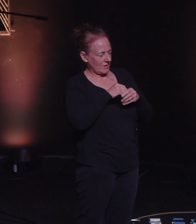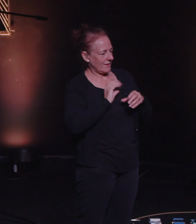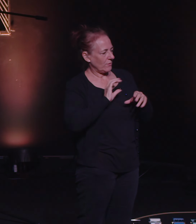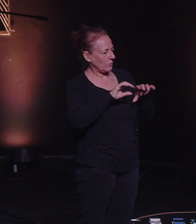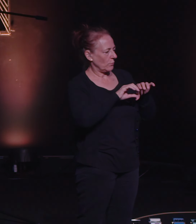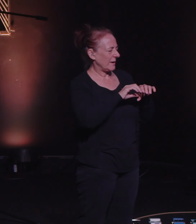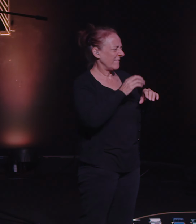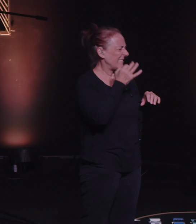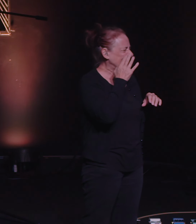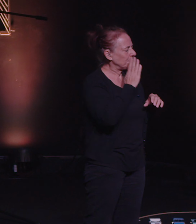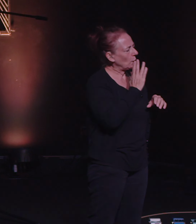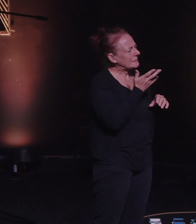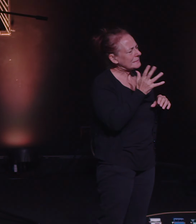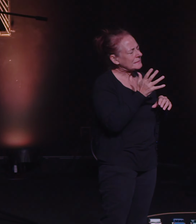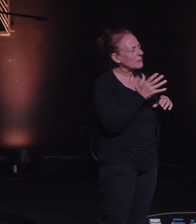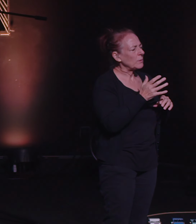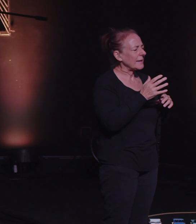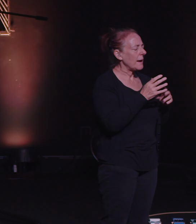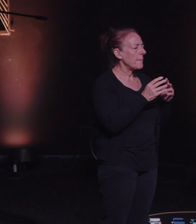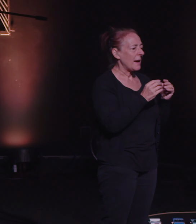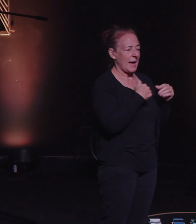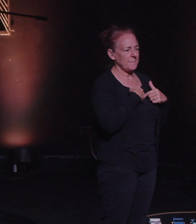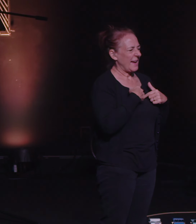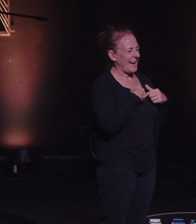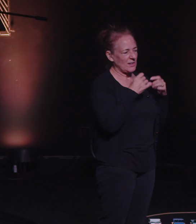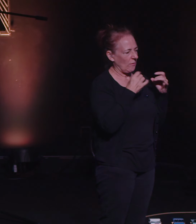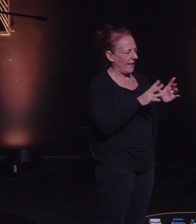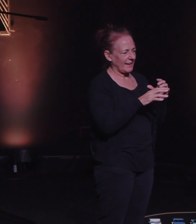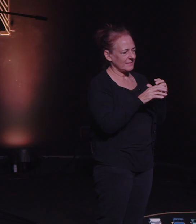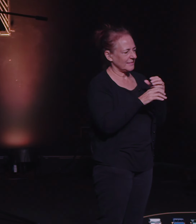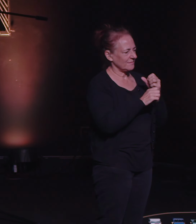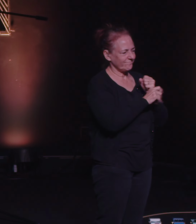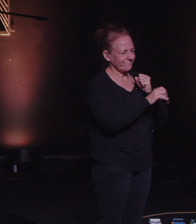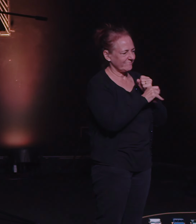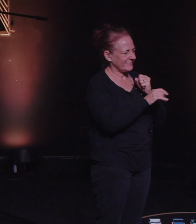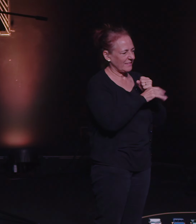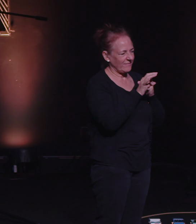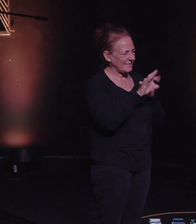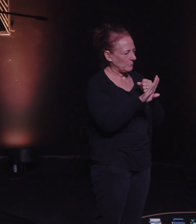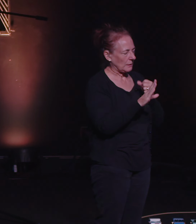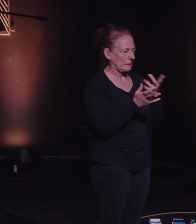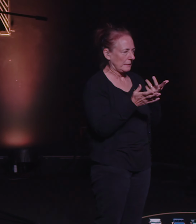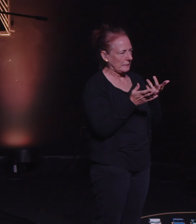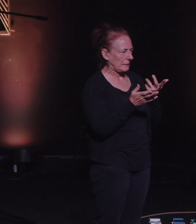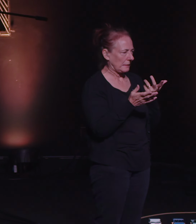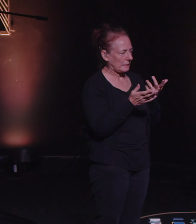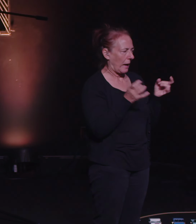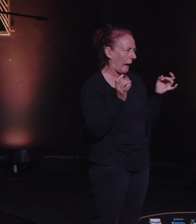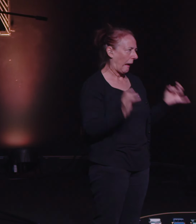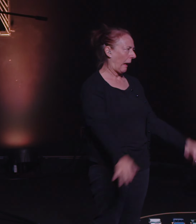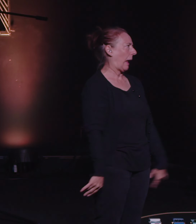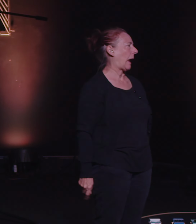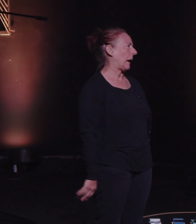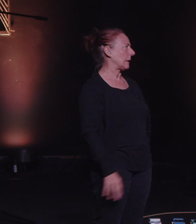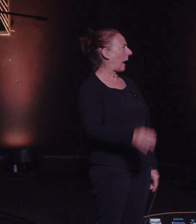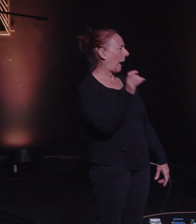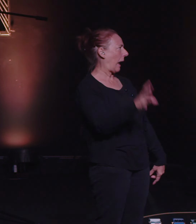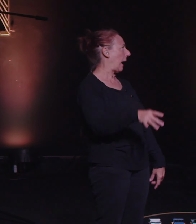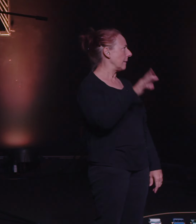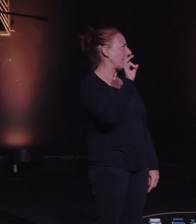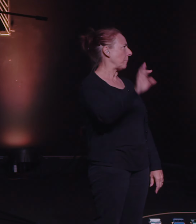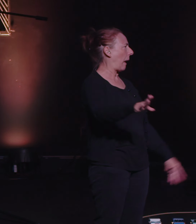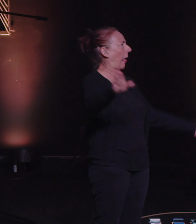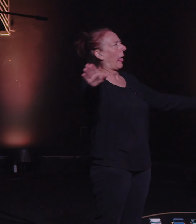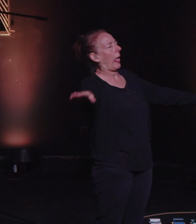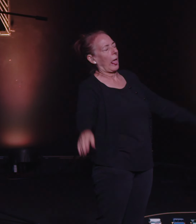social media. We're really going to start hyping that up. I'm not a big fan of social media, so I've really kind of let that be on the back burner because I just get so tired of social